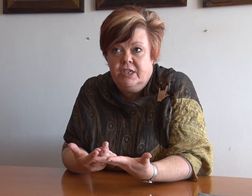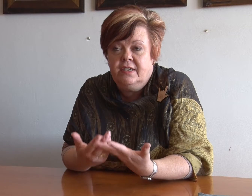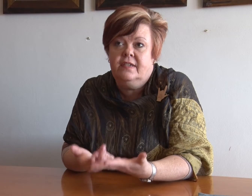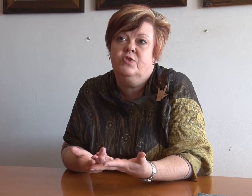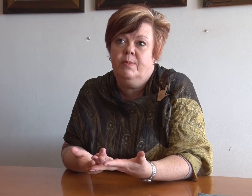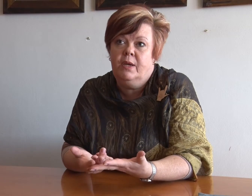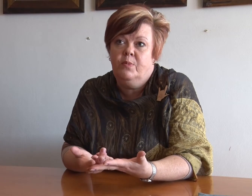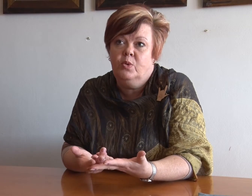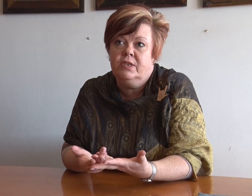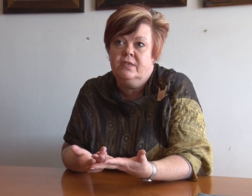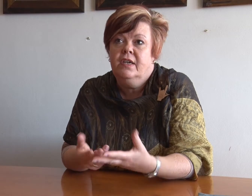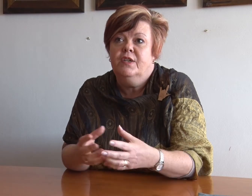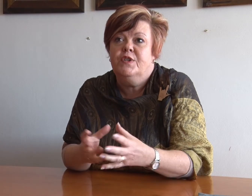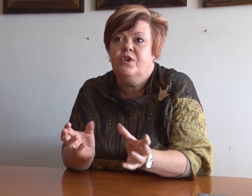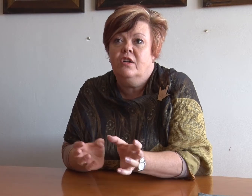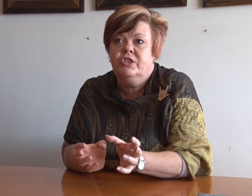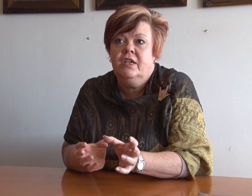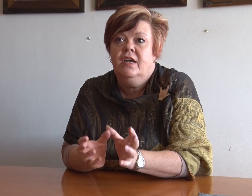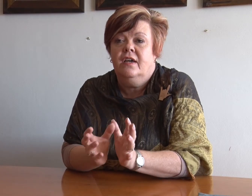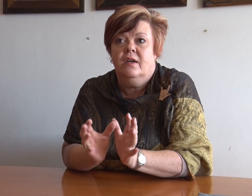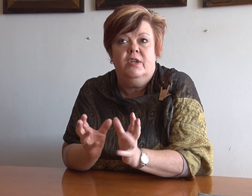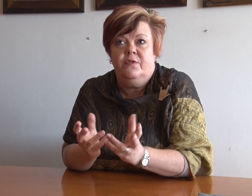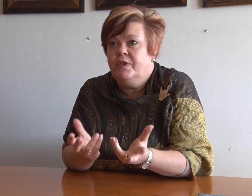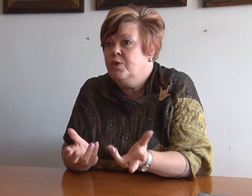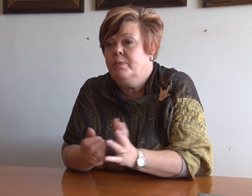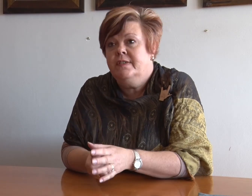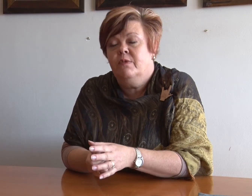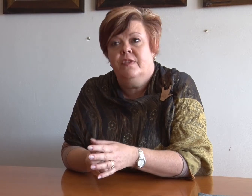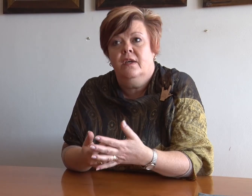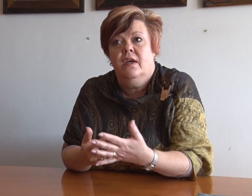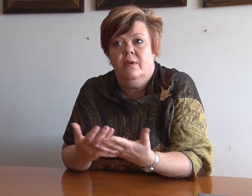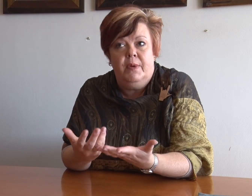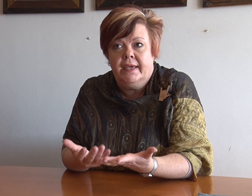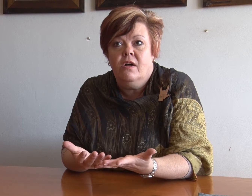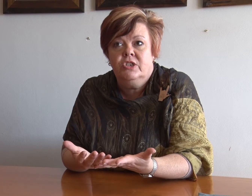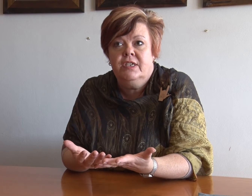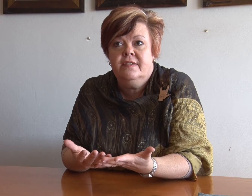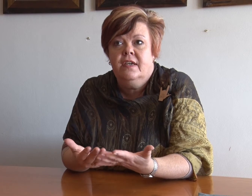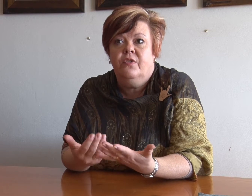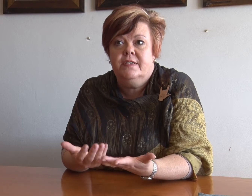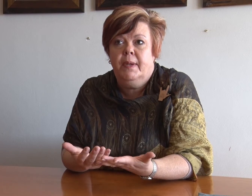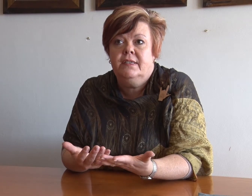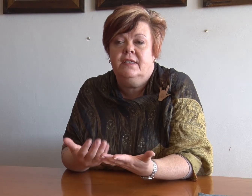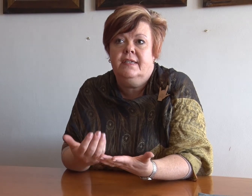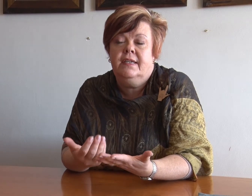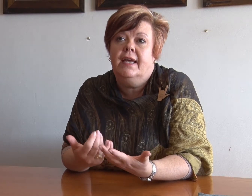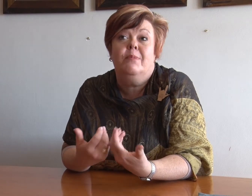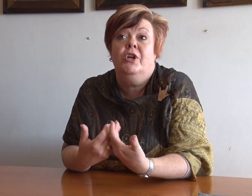is extremely important. So culture, for example, in some of the black cultures, respect is indicated by